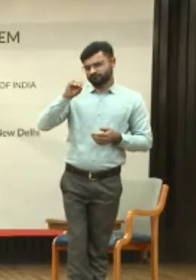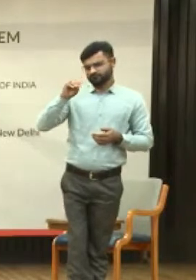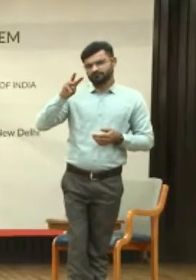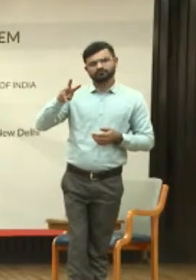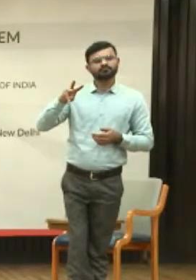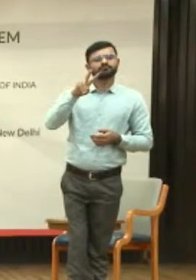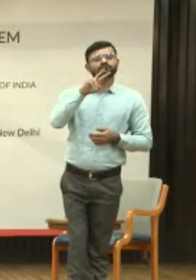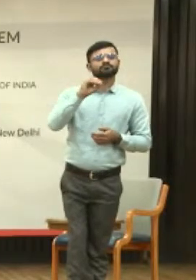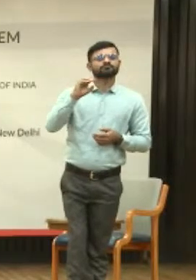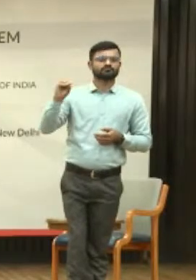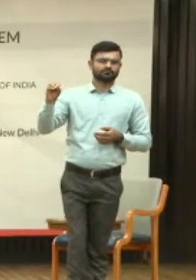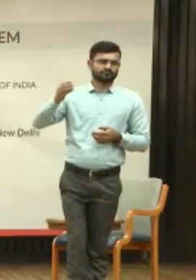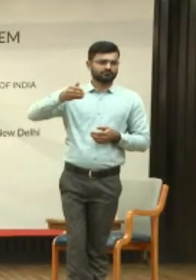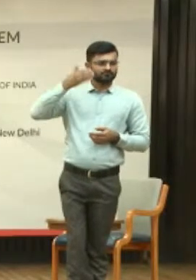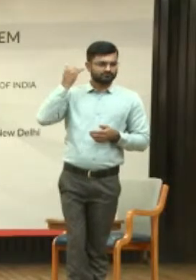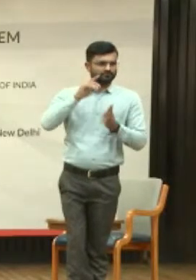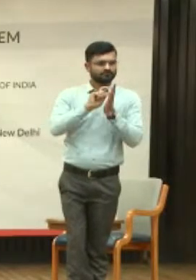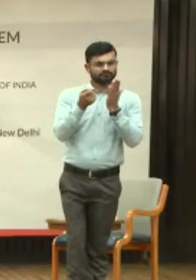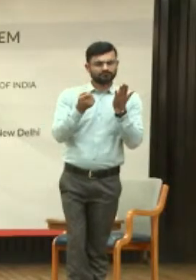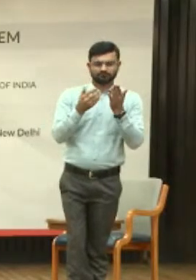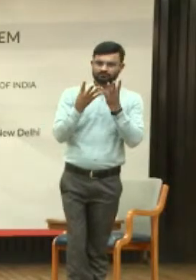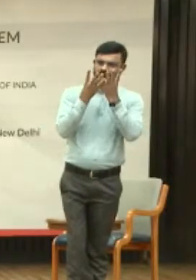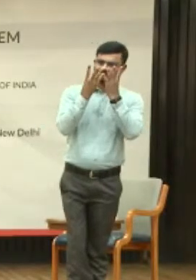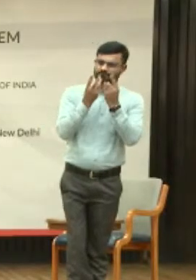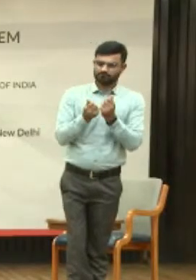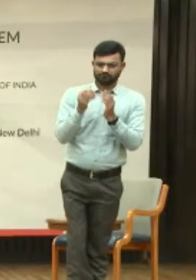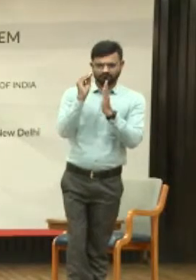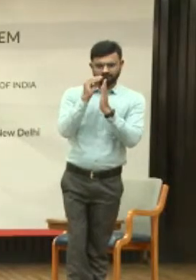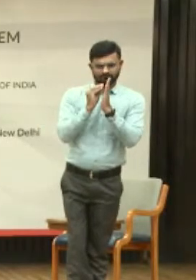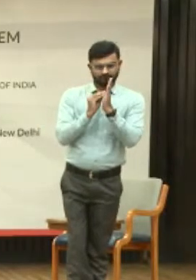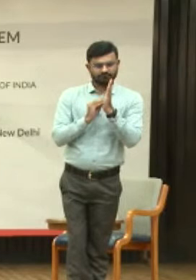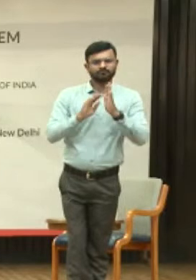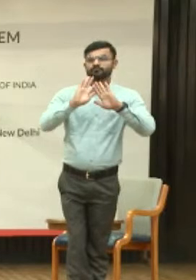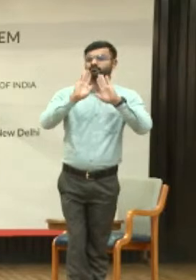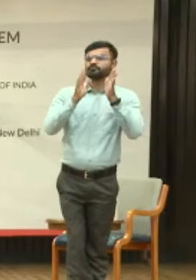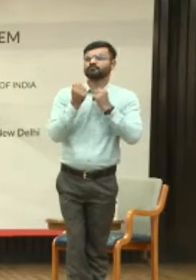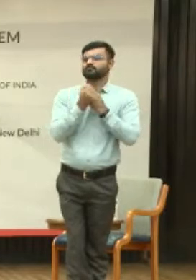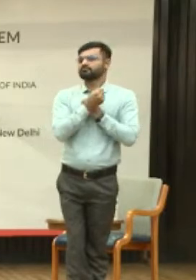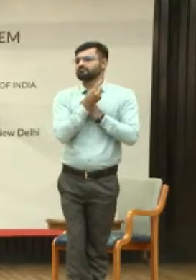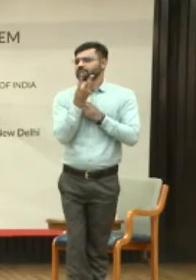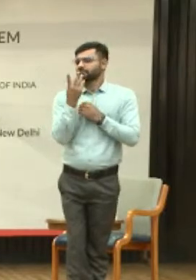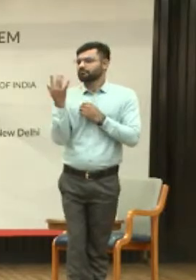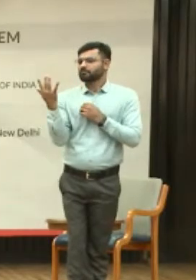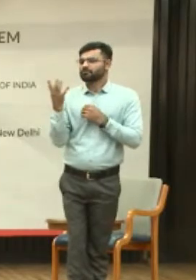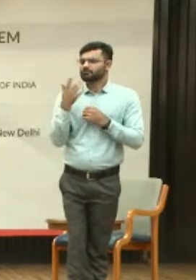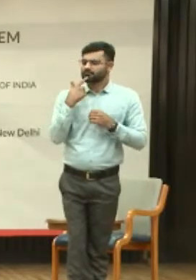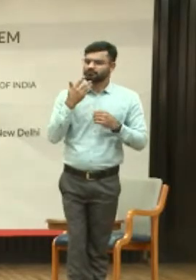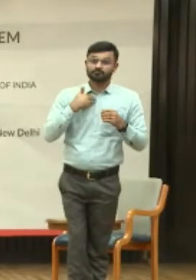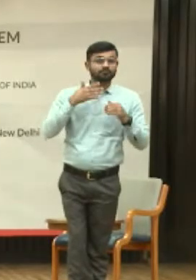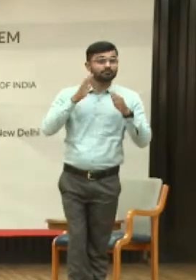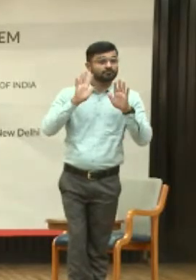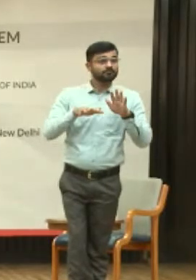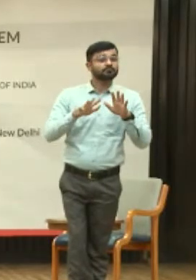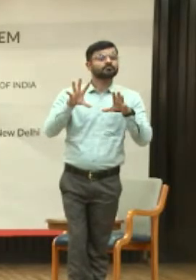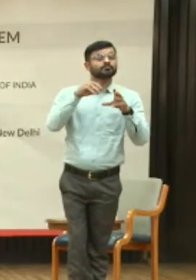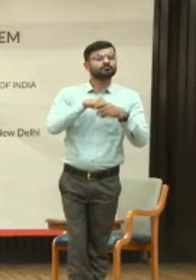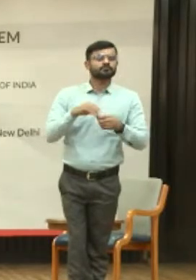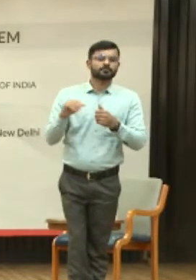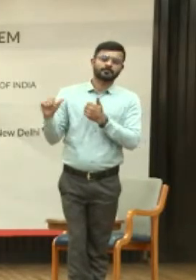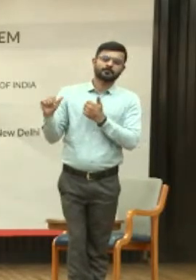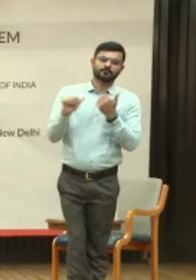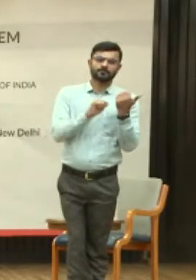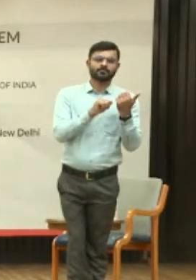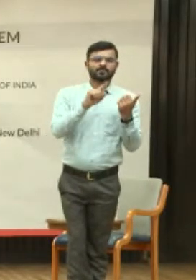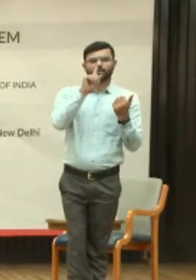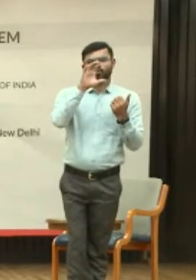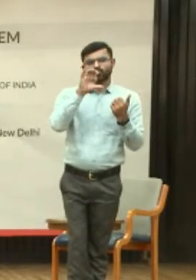in the year 2000. And I counted how many statutes we have that go back to the